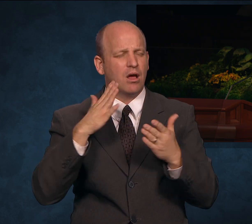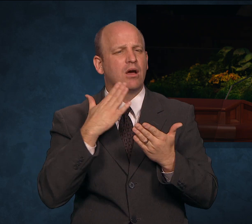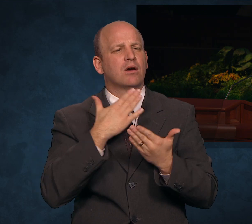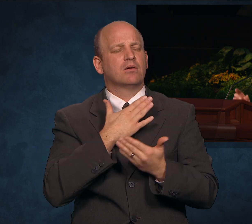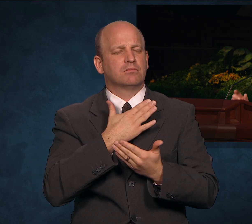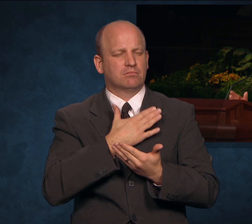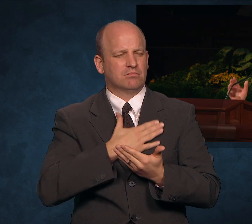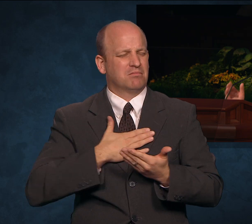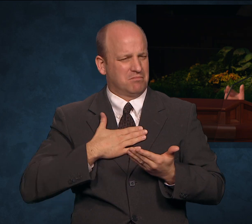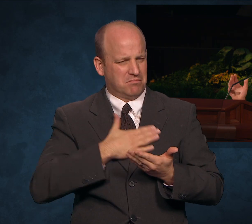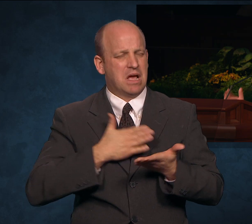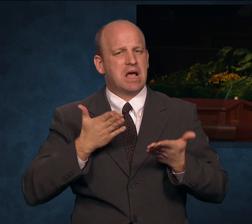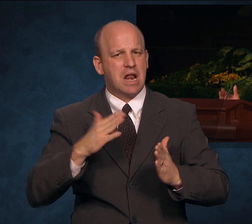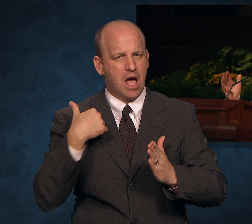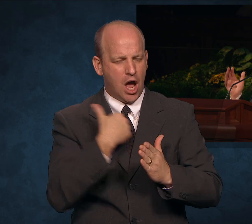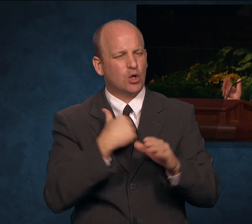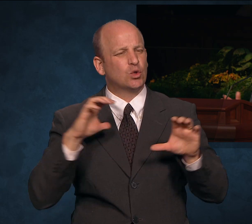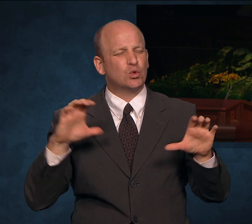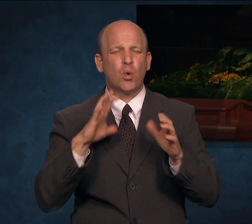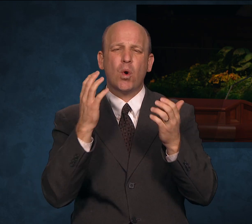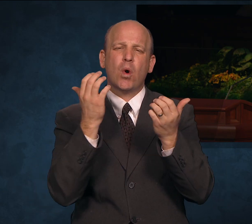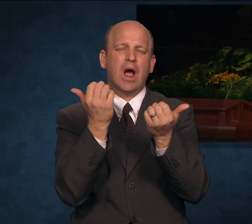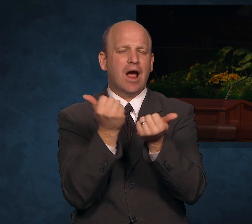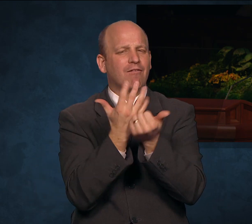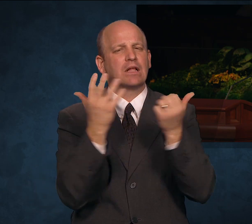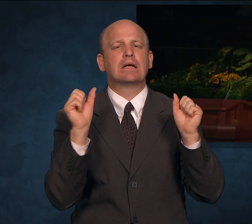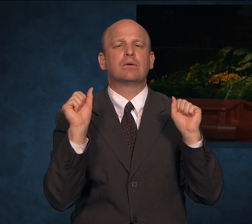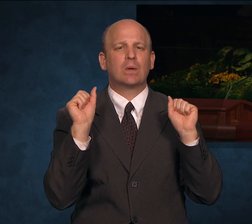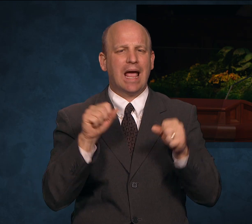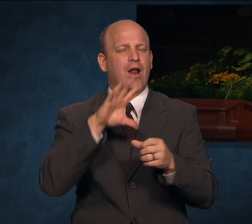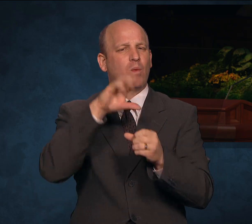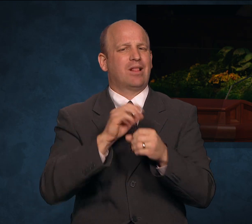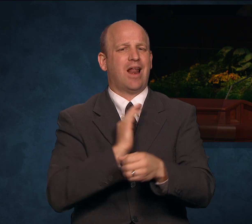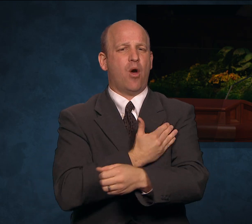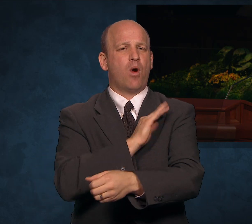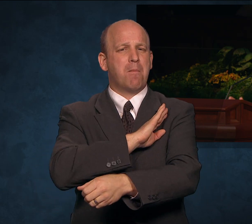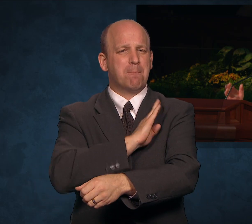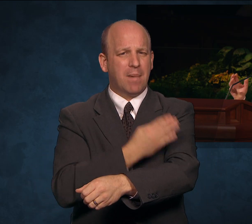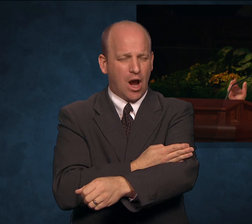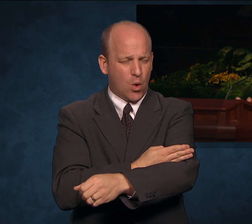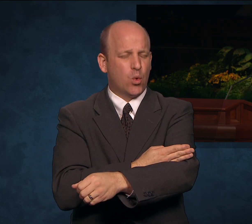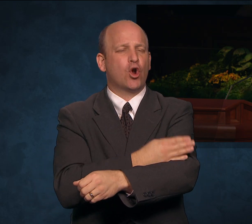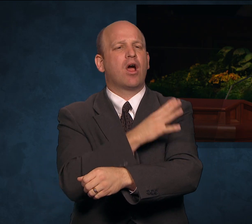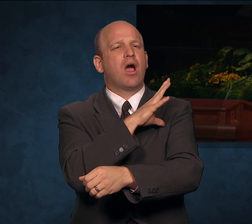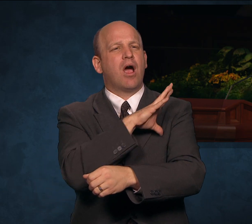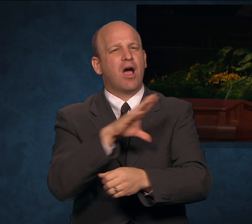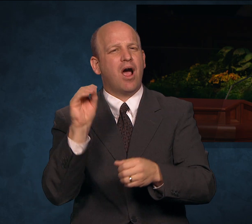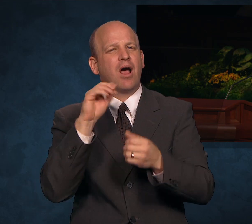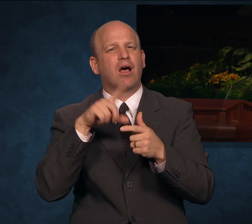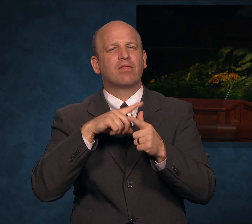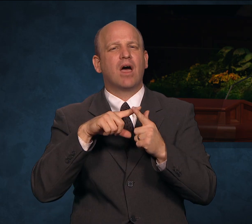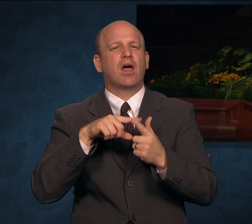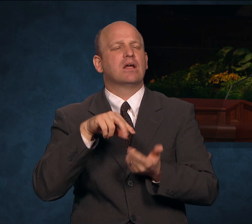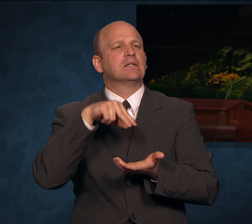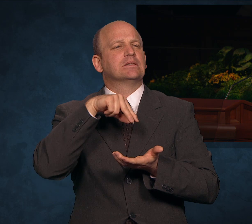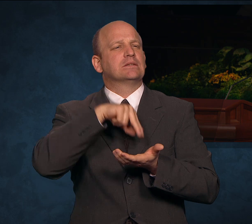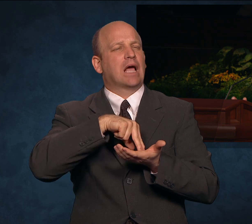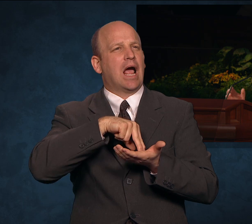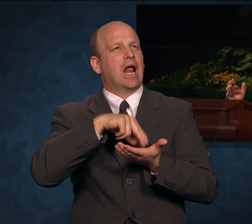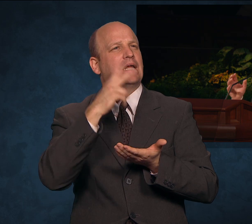our power and then may we stand still with the utmost Assurance to see the salvation of